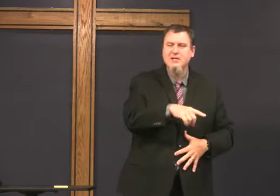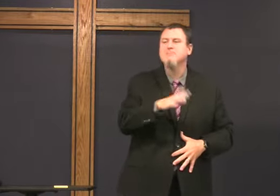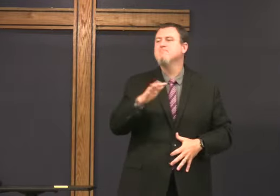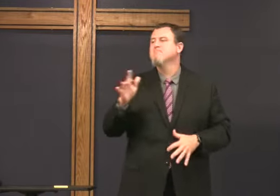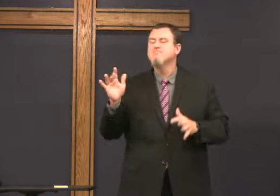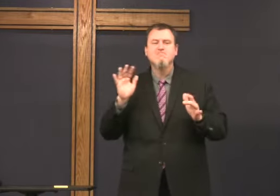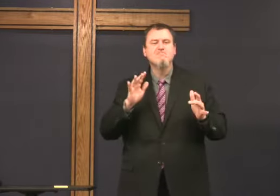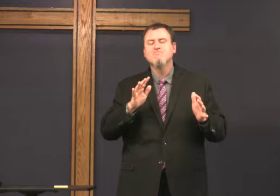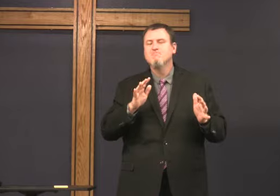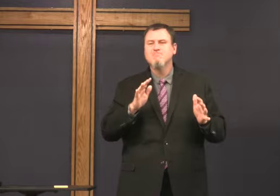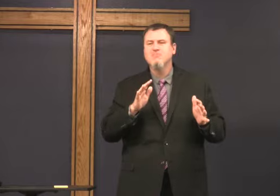And when we went,